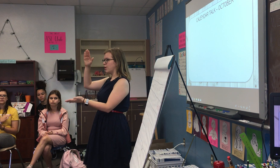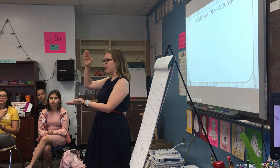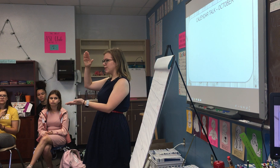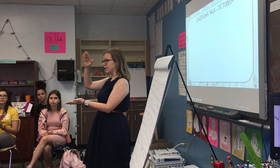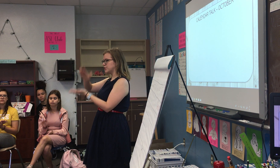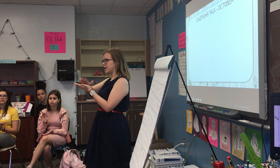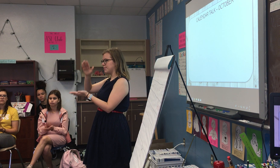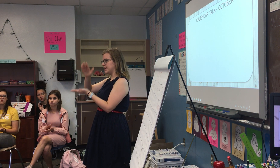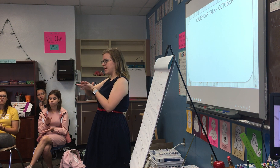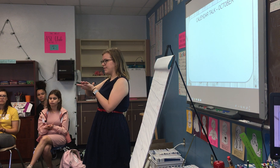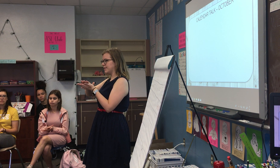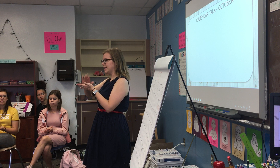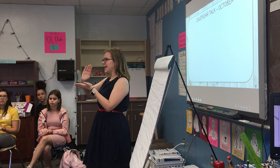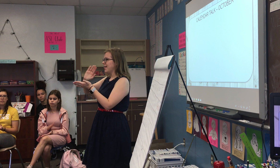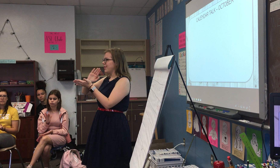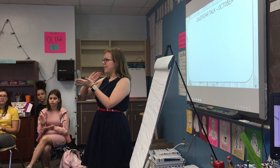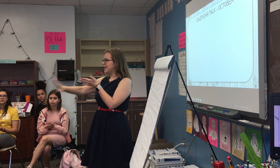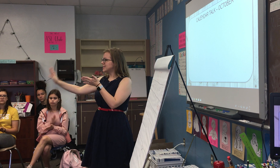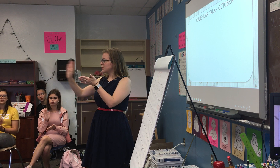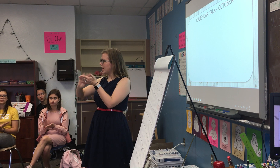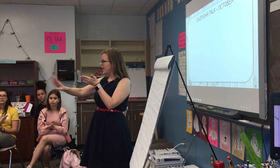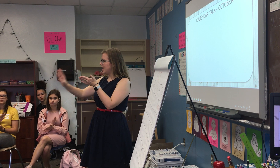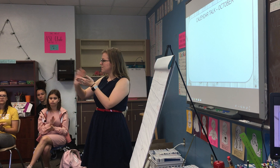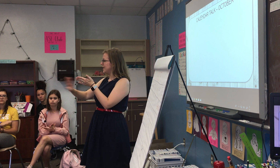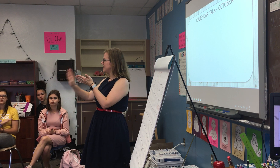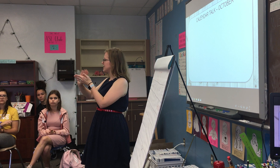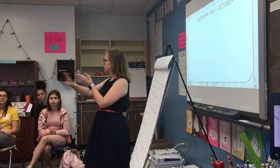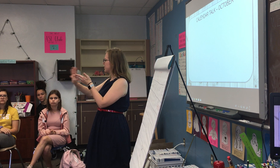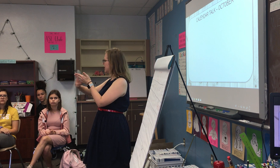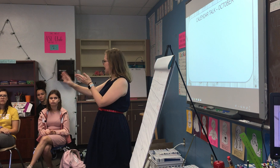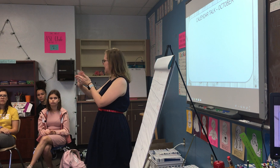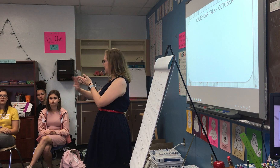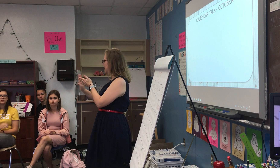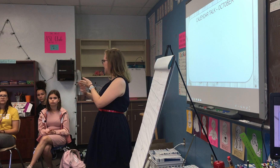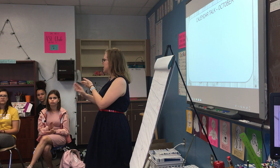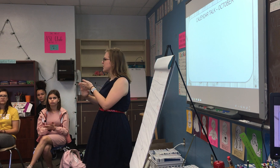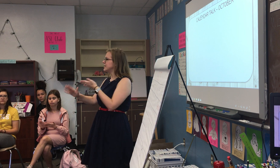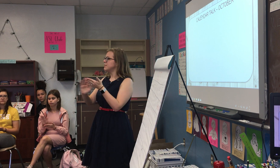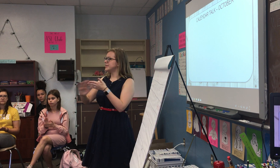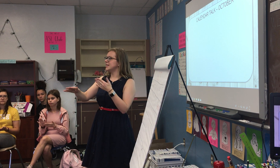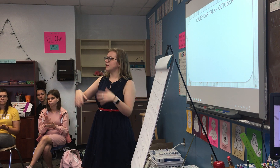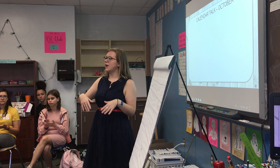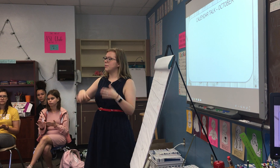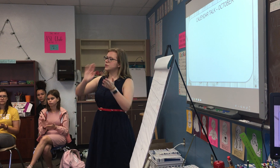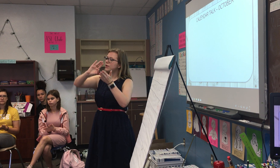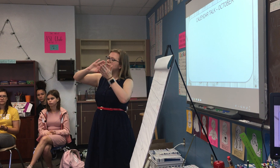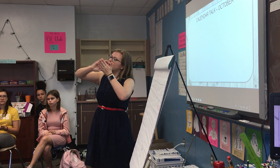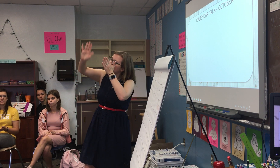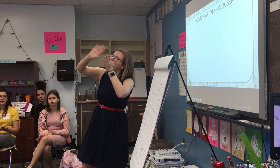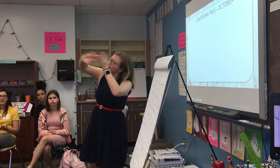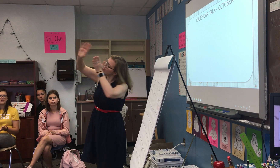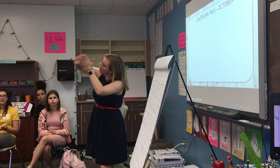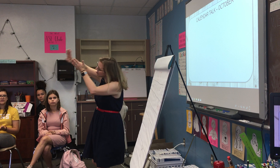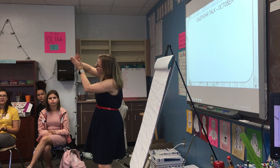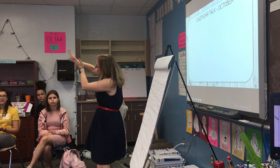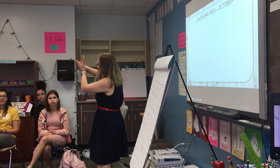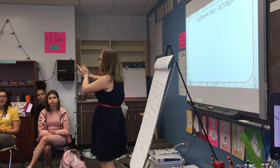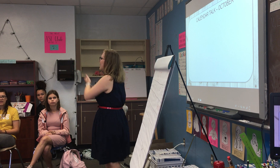School goes straight up and down. This way means to clean. So anytime you see like rappers or whatever, we're like, that